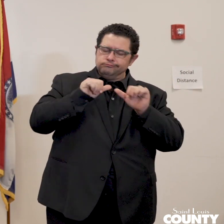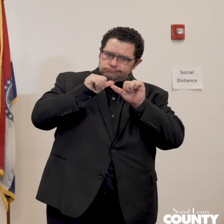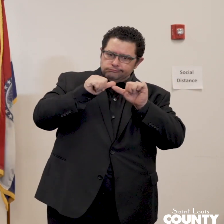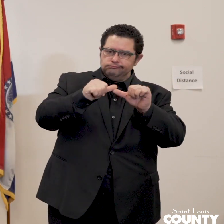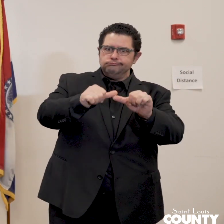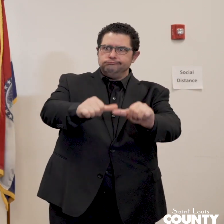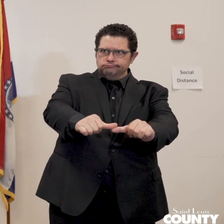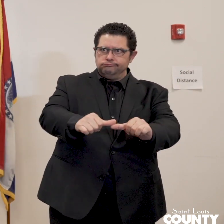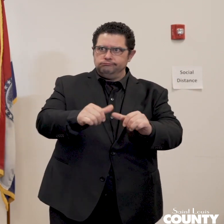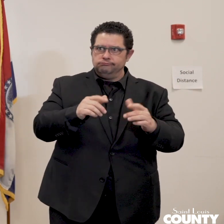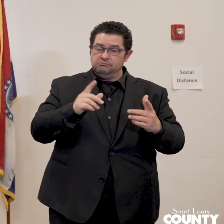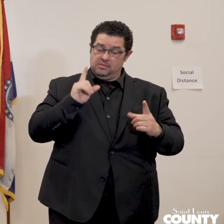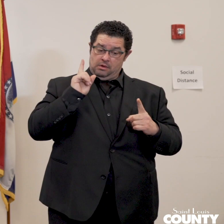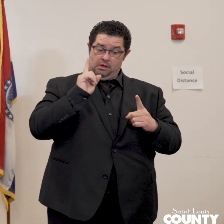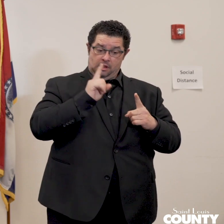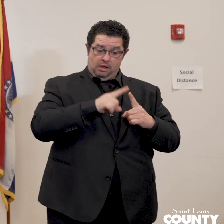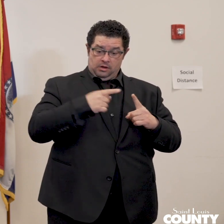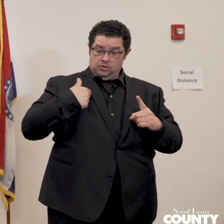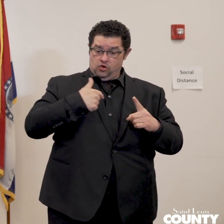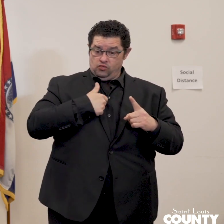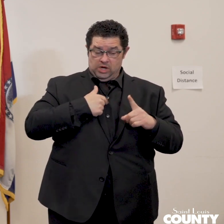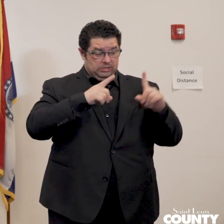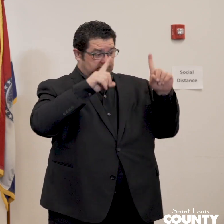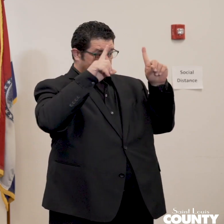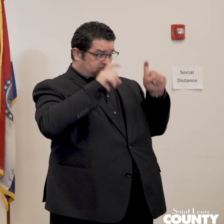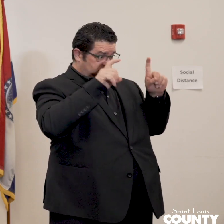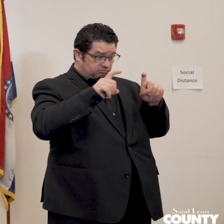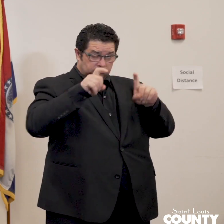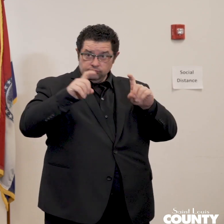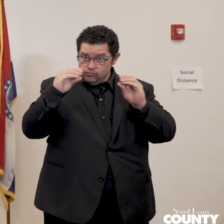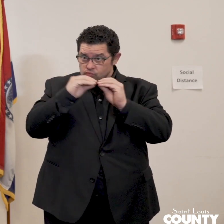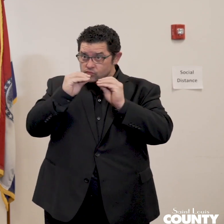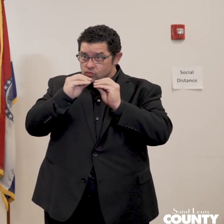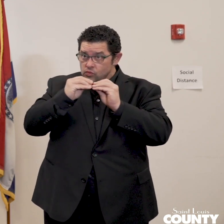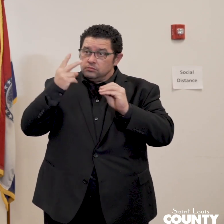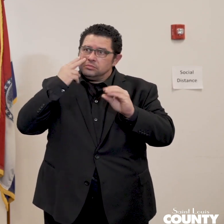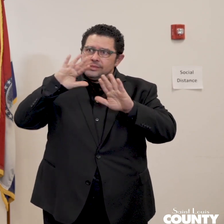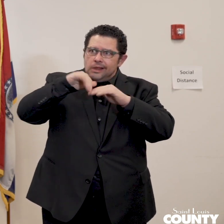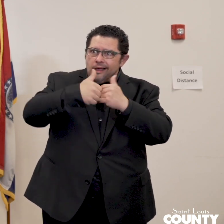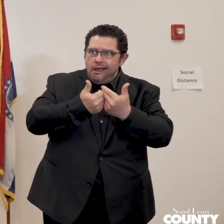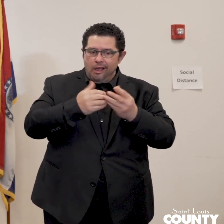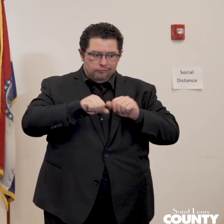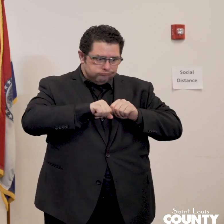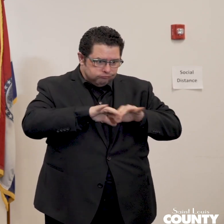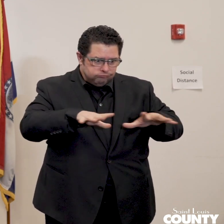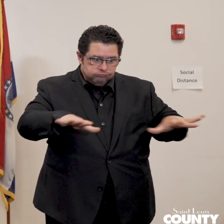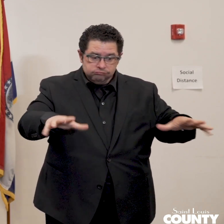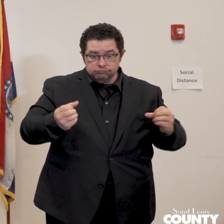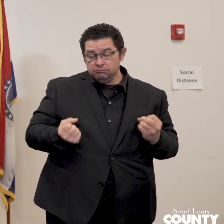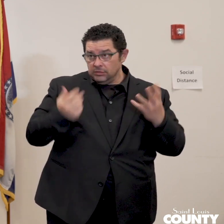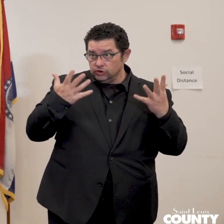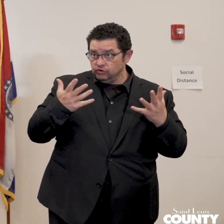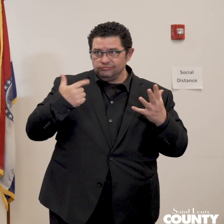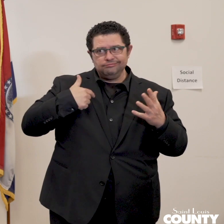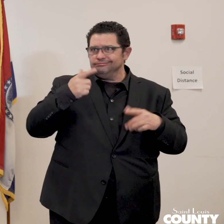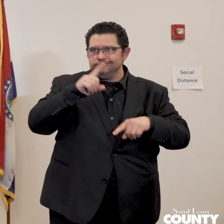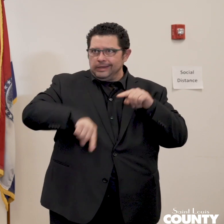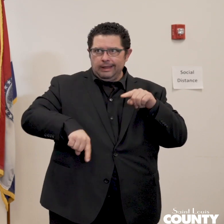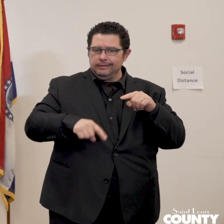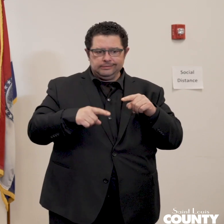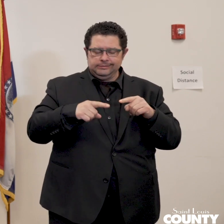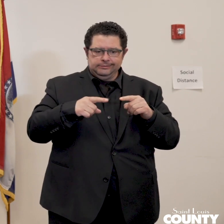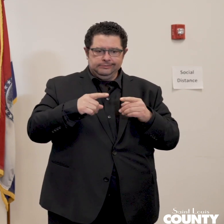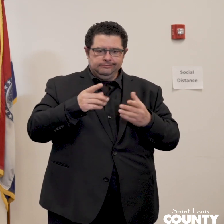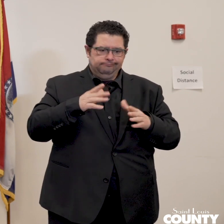have more testing to understand how deeply this virus has penetrated our community, we cannot weaken the rules that by doing so